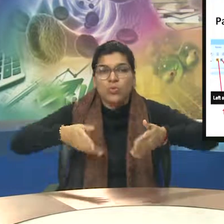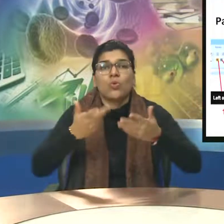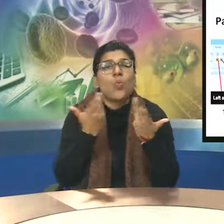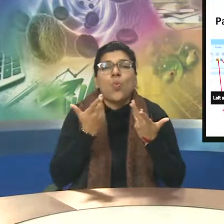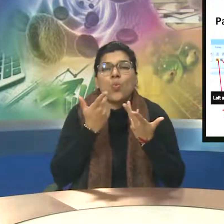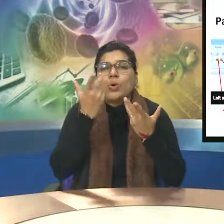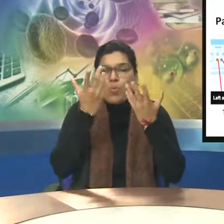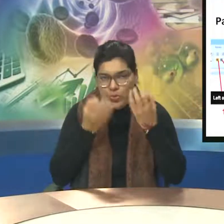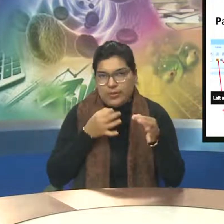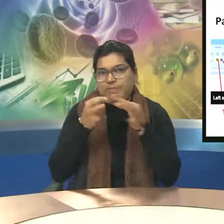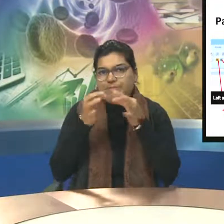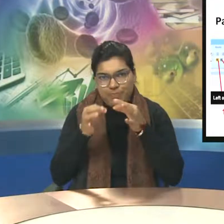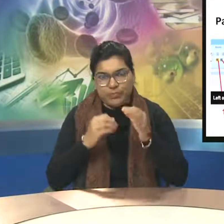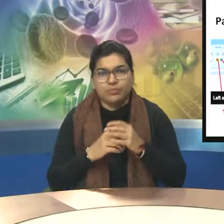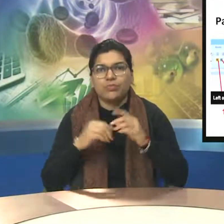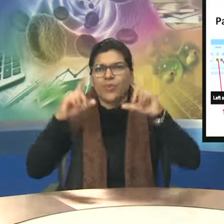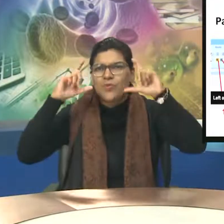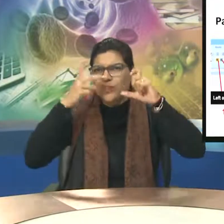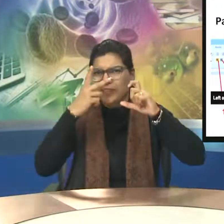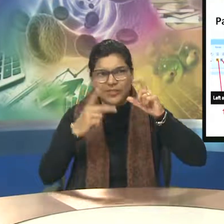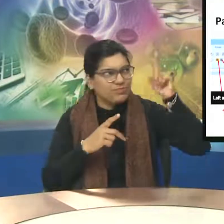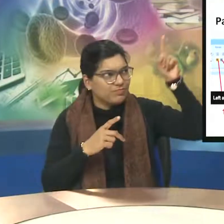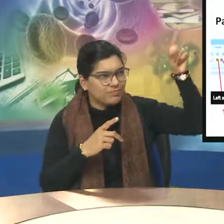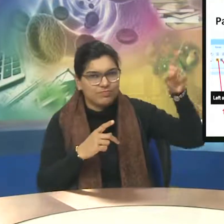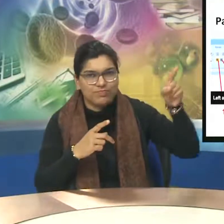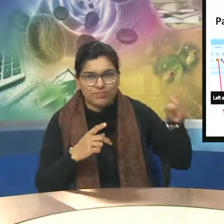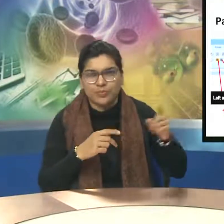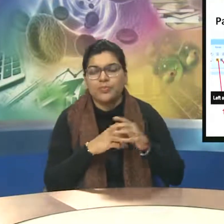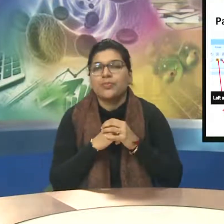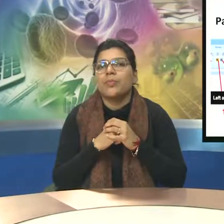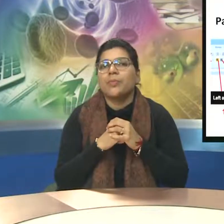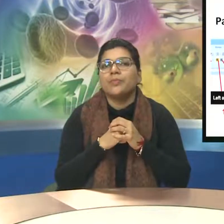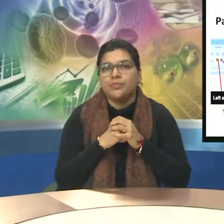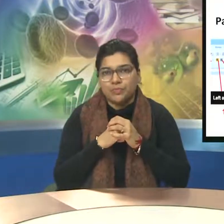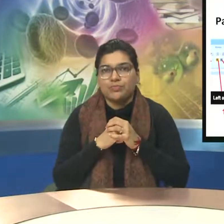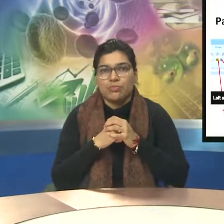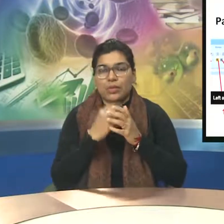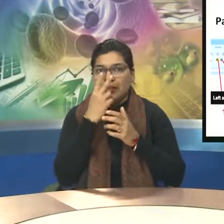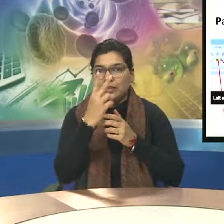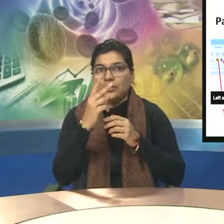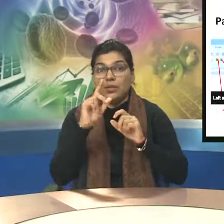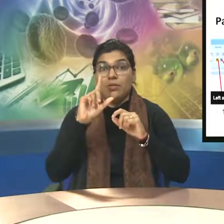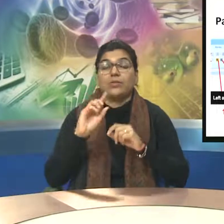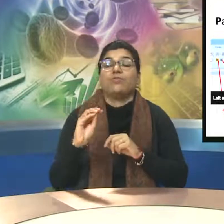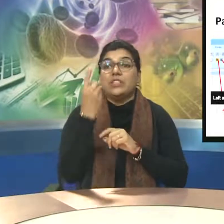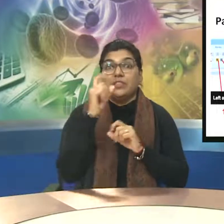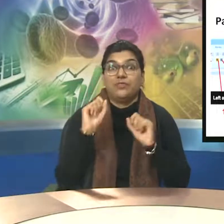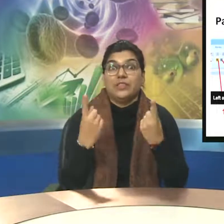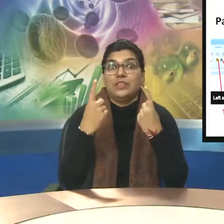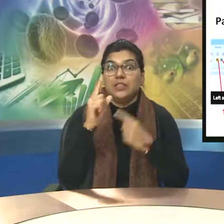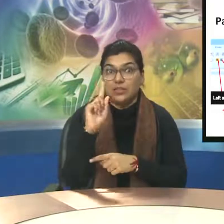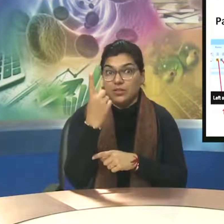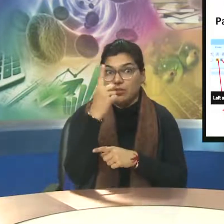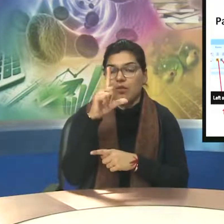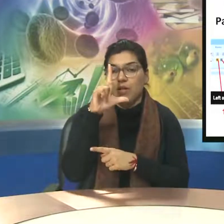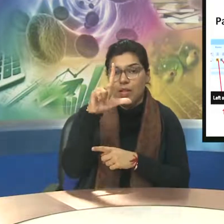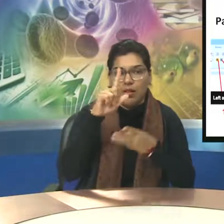There are so many ways to write it or to present it in front of